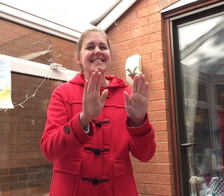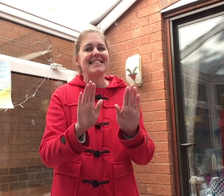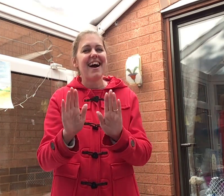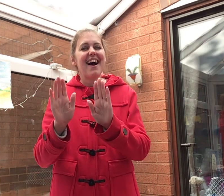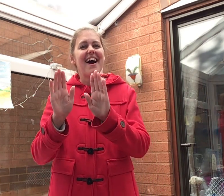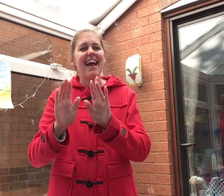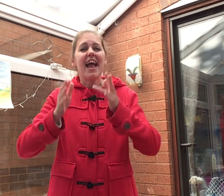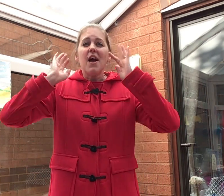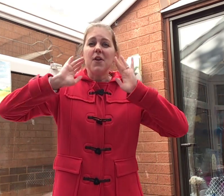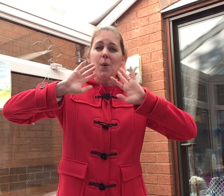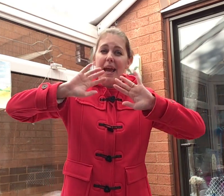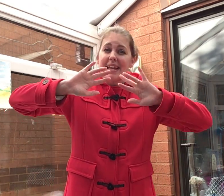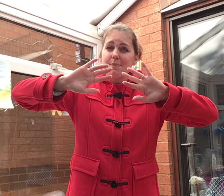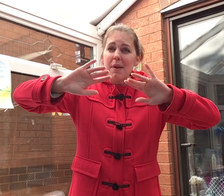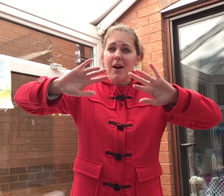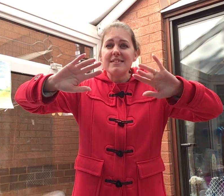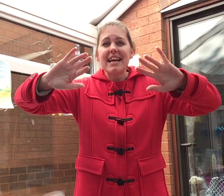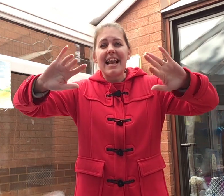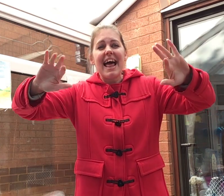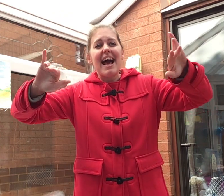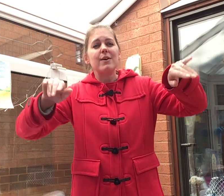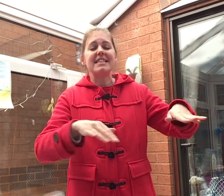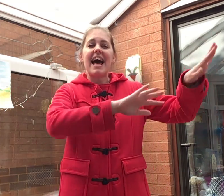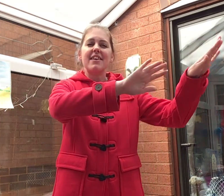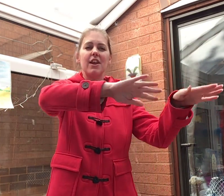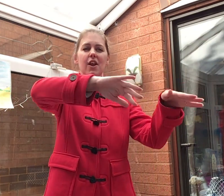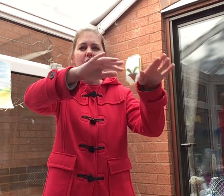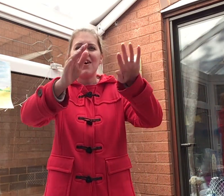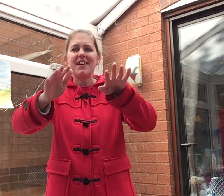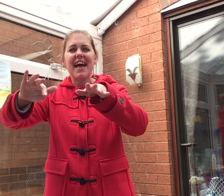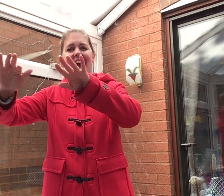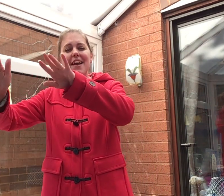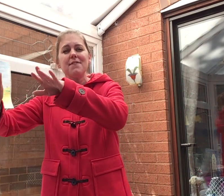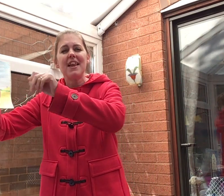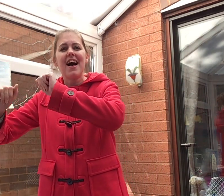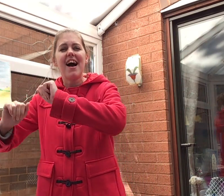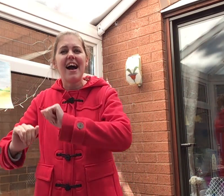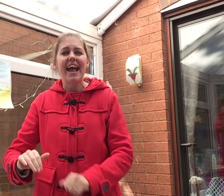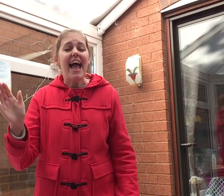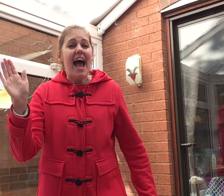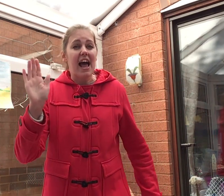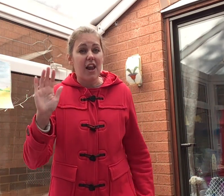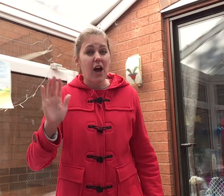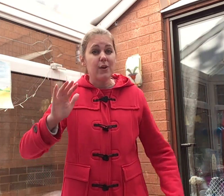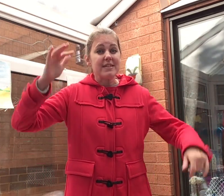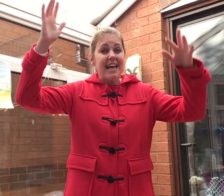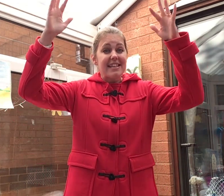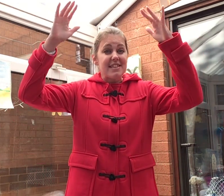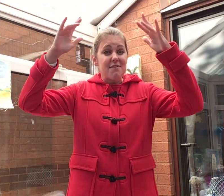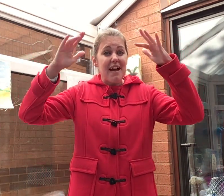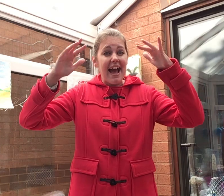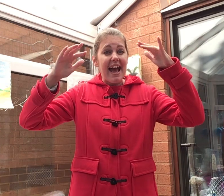sky. The wind blows the clouds and along they fly. Hello says the rain